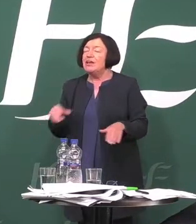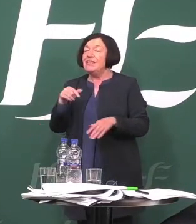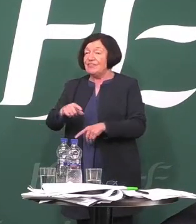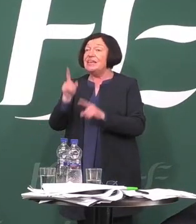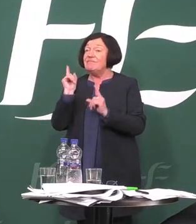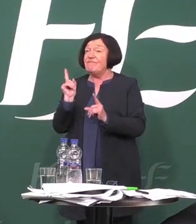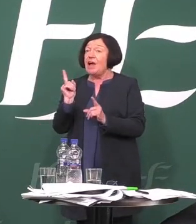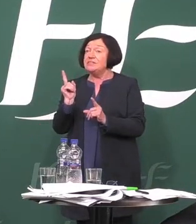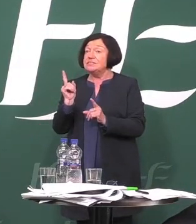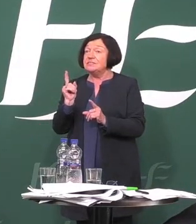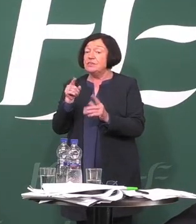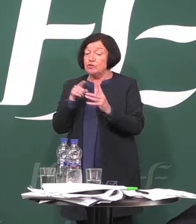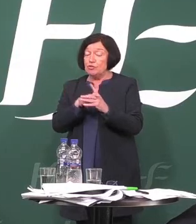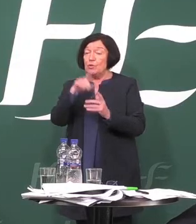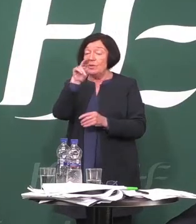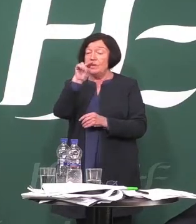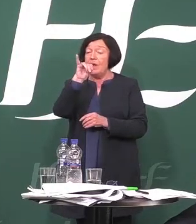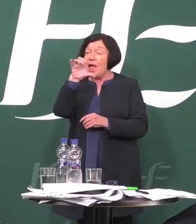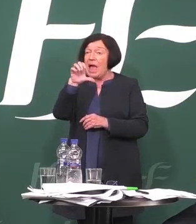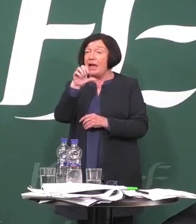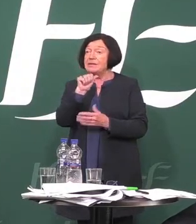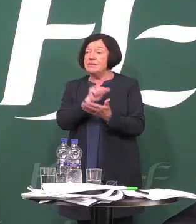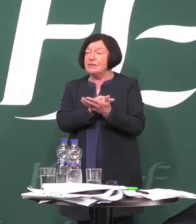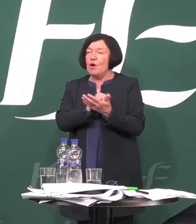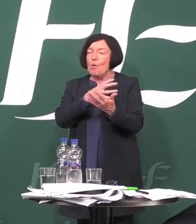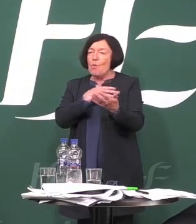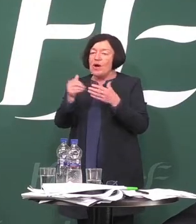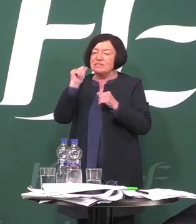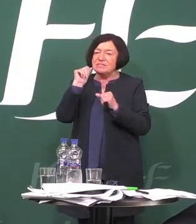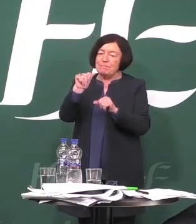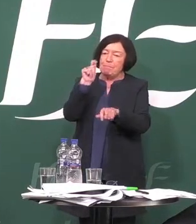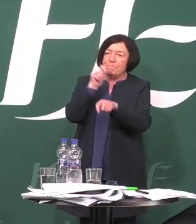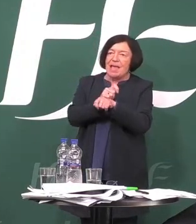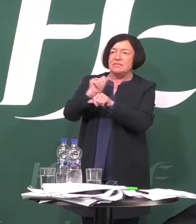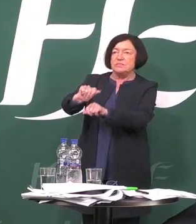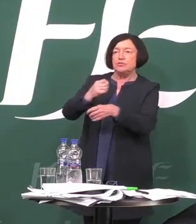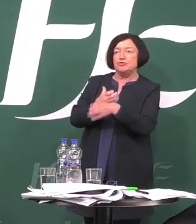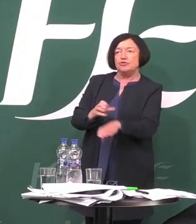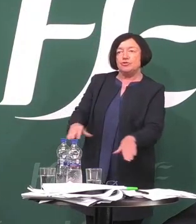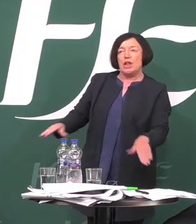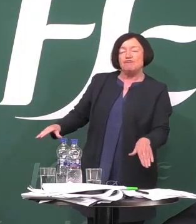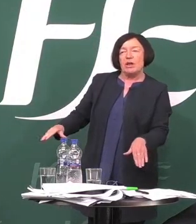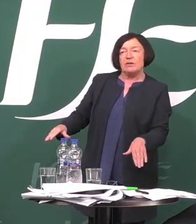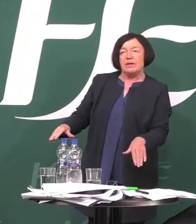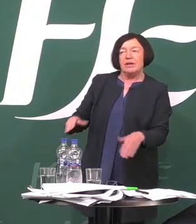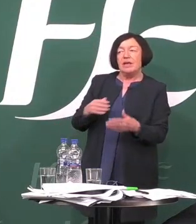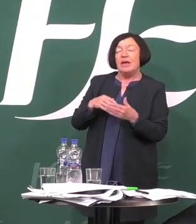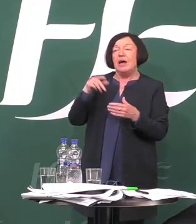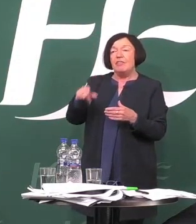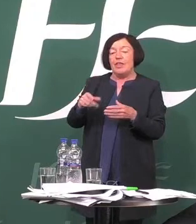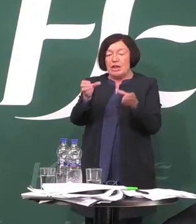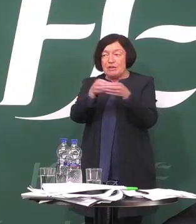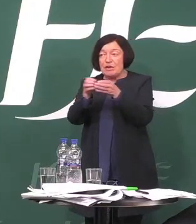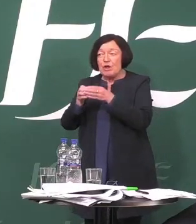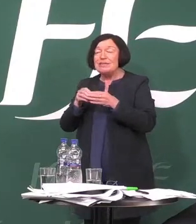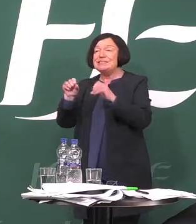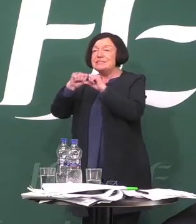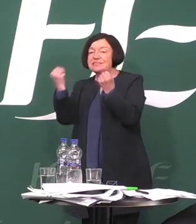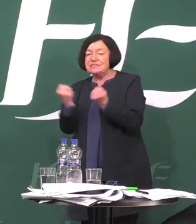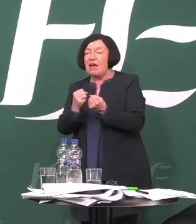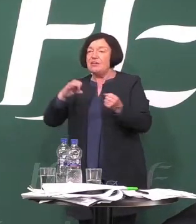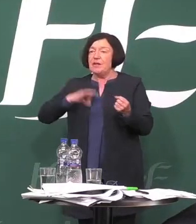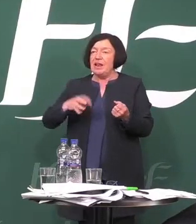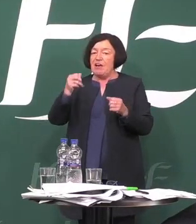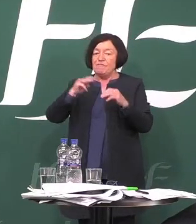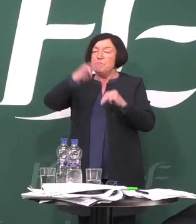advice given through the NIAC document is on what's in children's interest. And while there are population and society benefits for